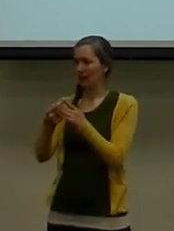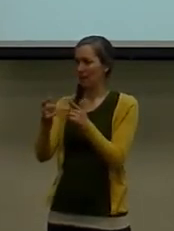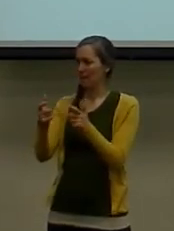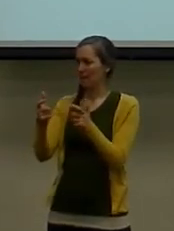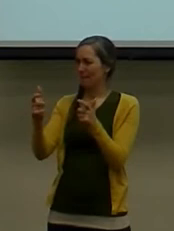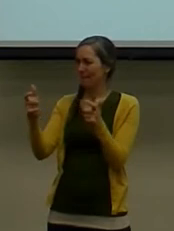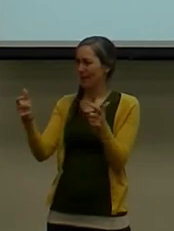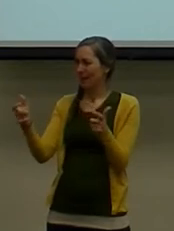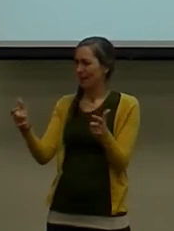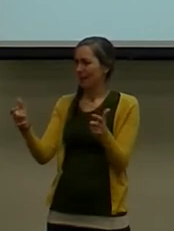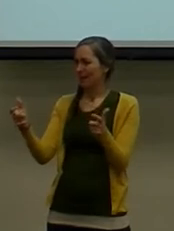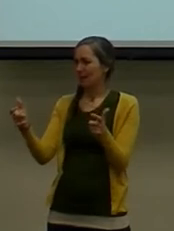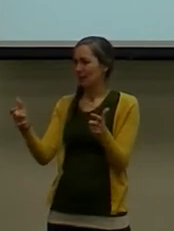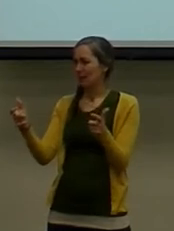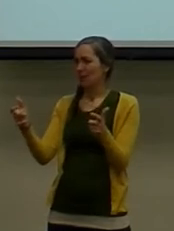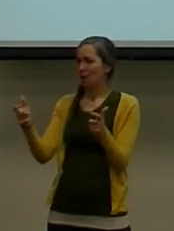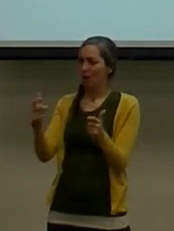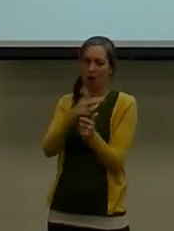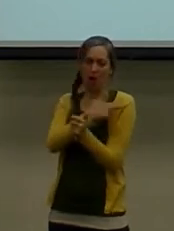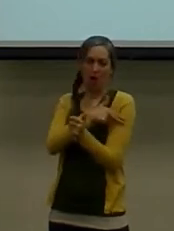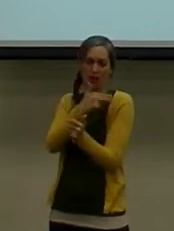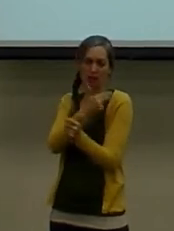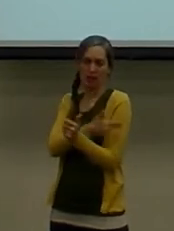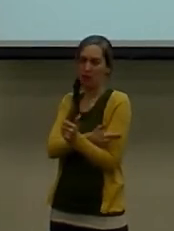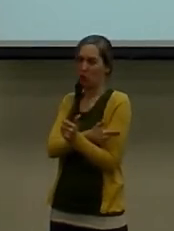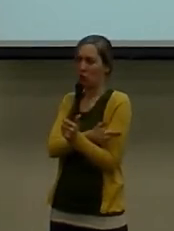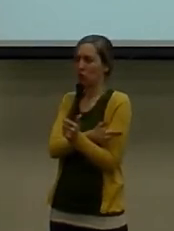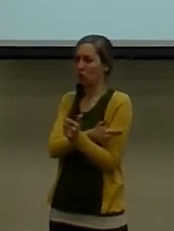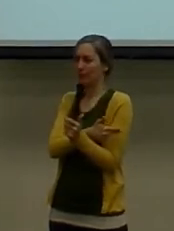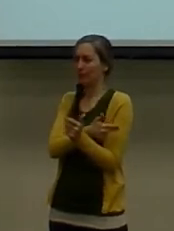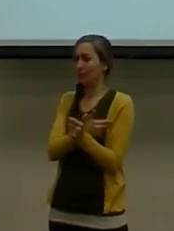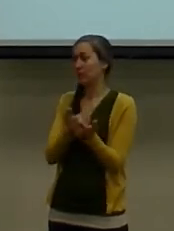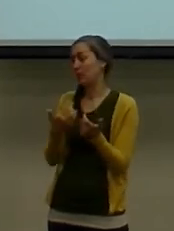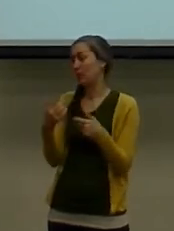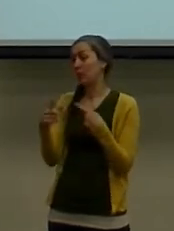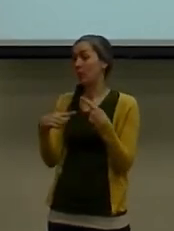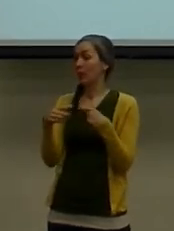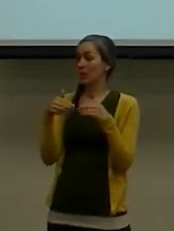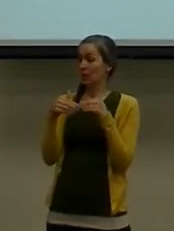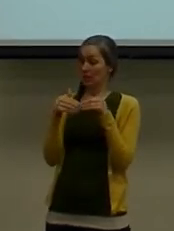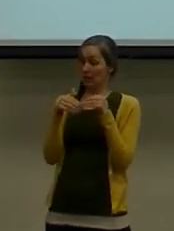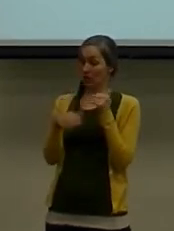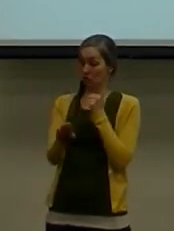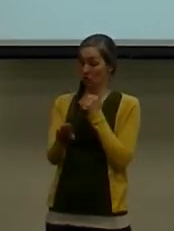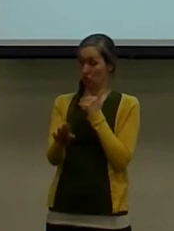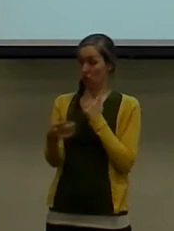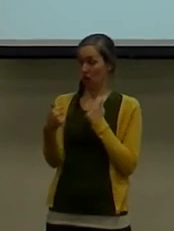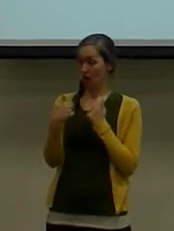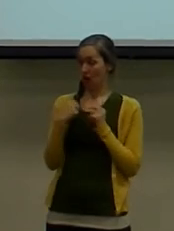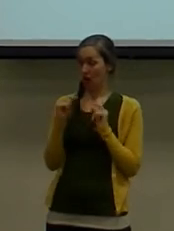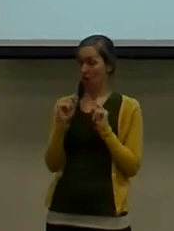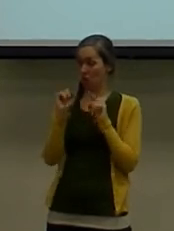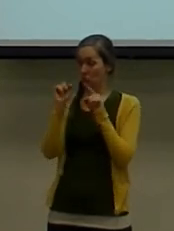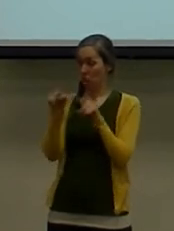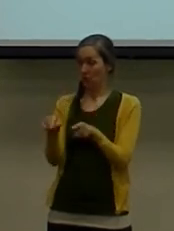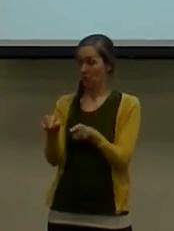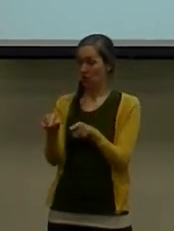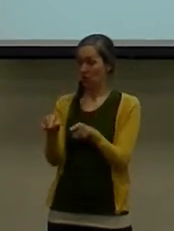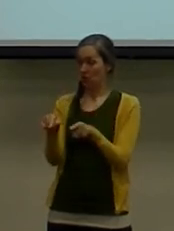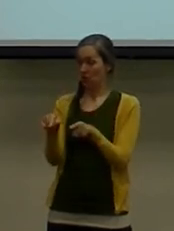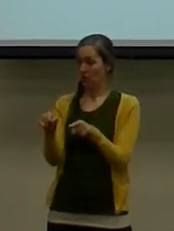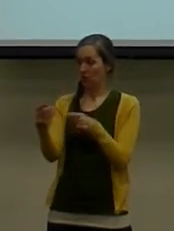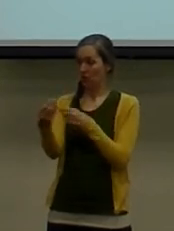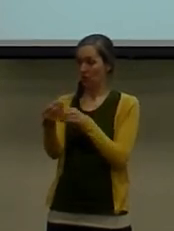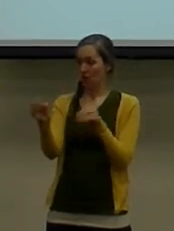big hospital. When I walked in and I went to the administrative